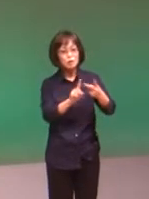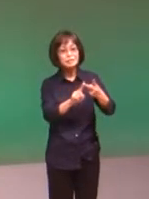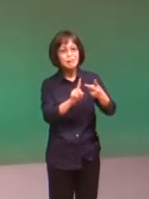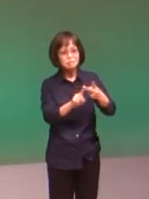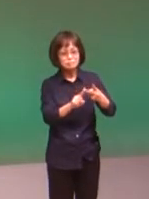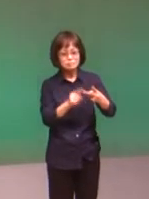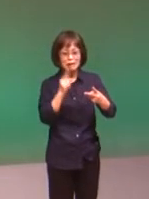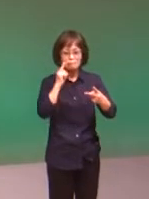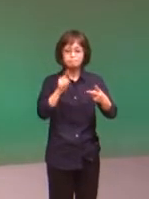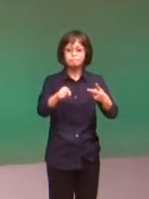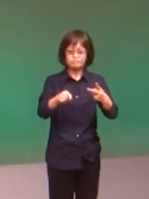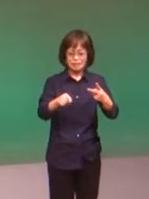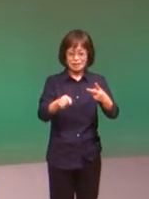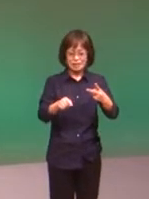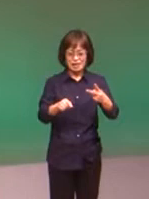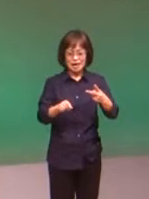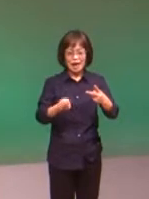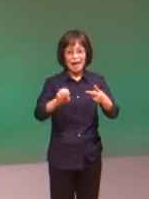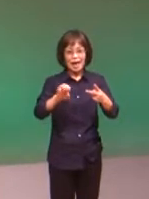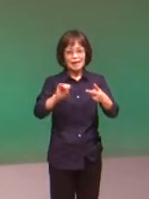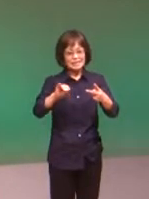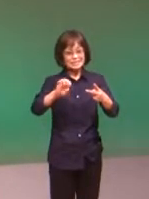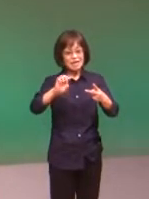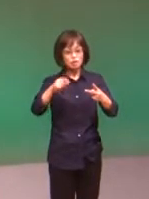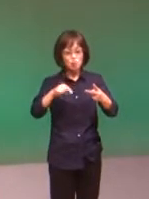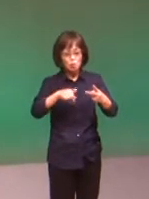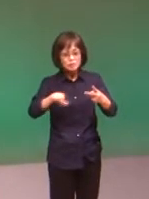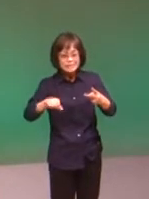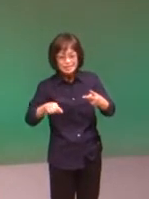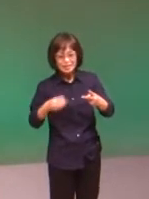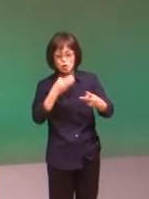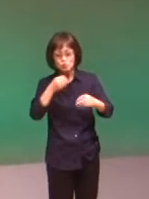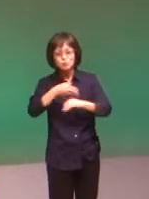happened at Chernobyl and at Fukushima.